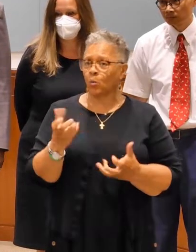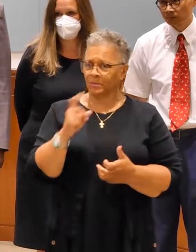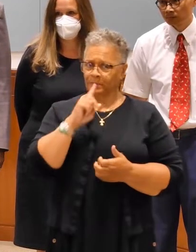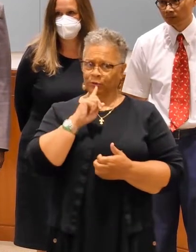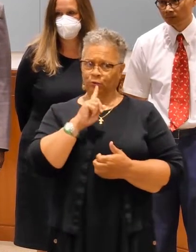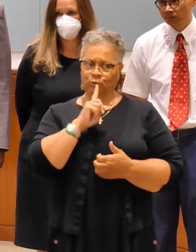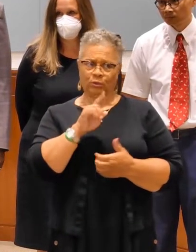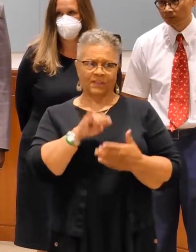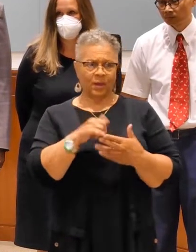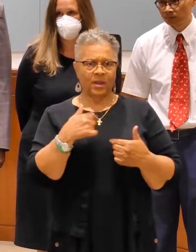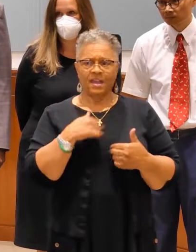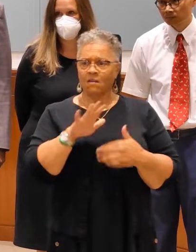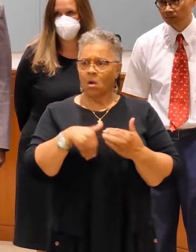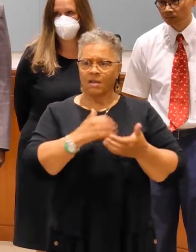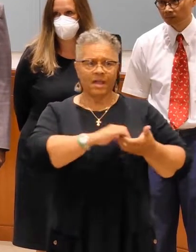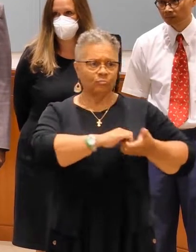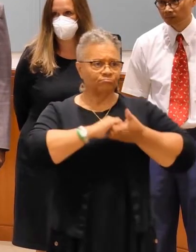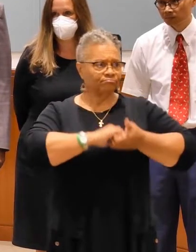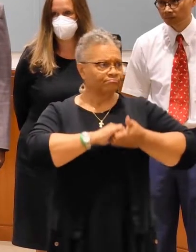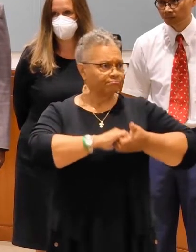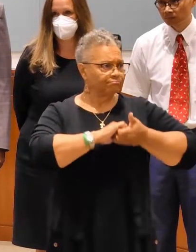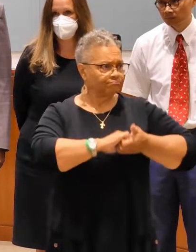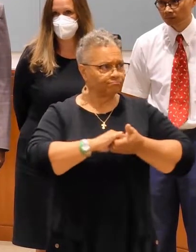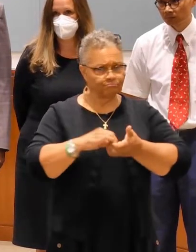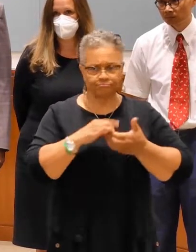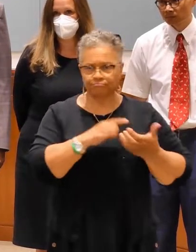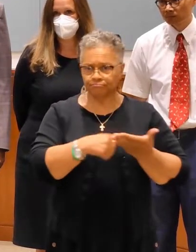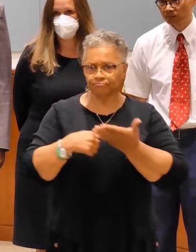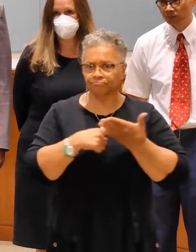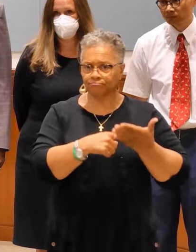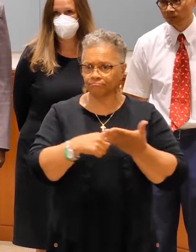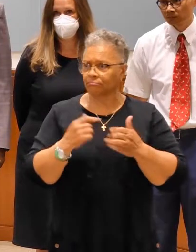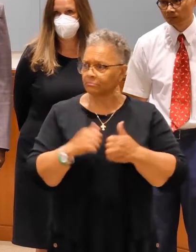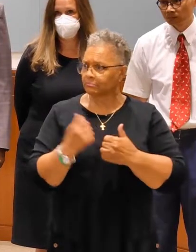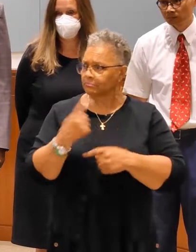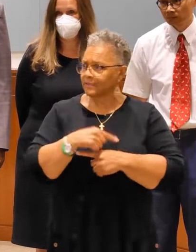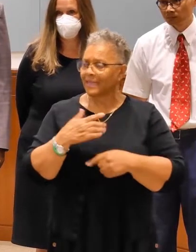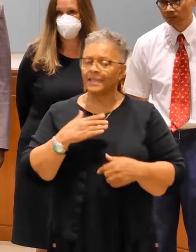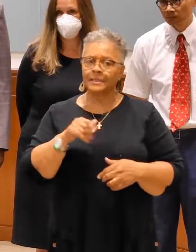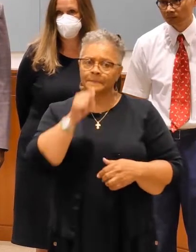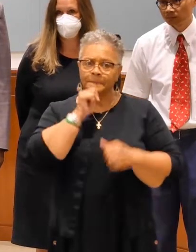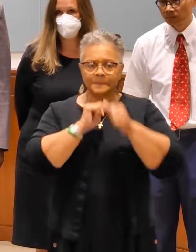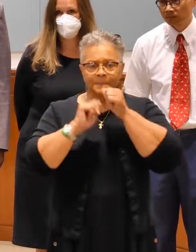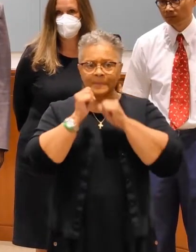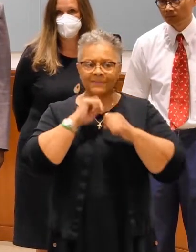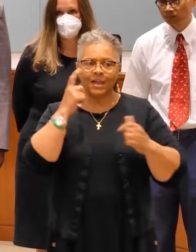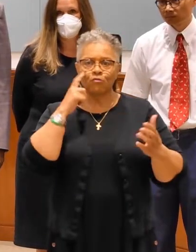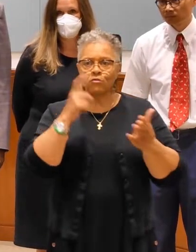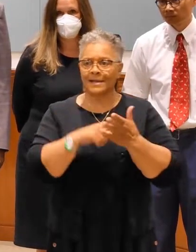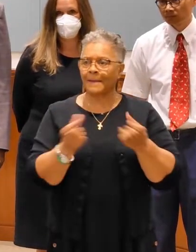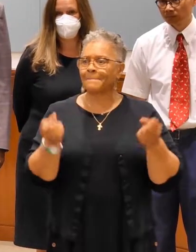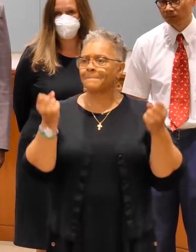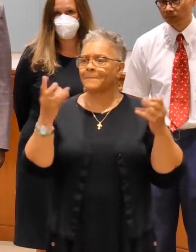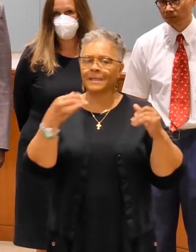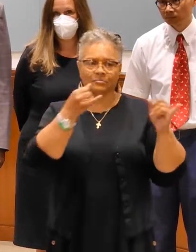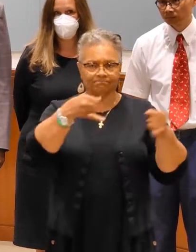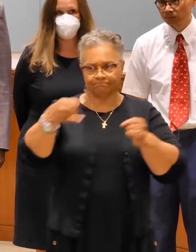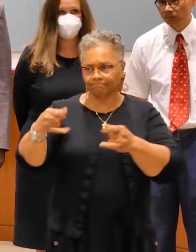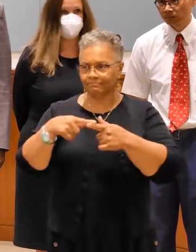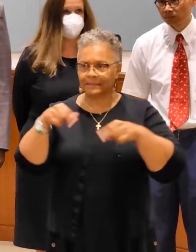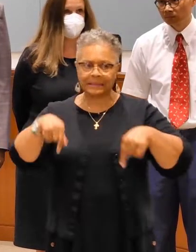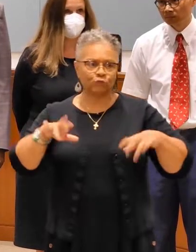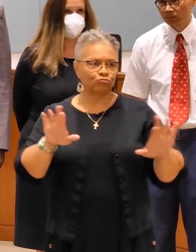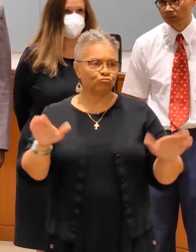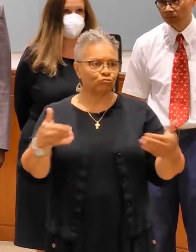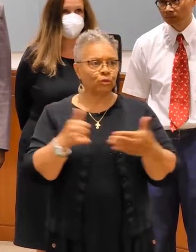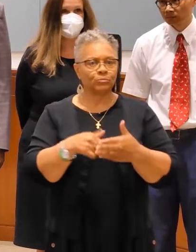today that we have all of our collaborative partners here. So bear with me as I recognize so many individuals in the room who've joined us today. I